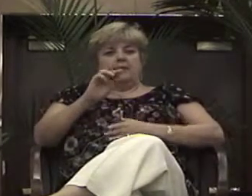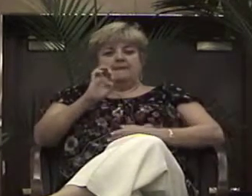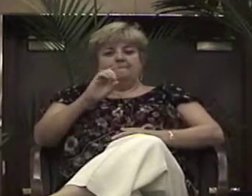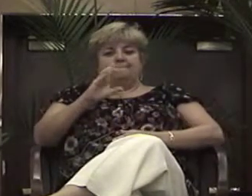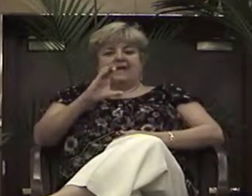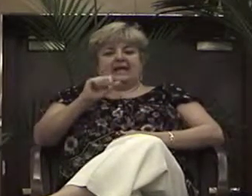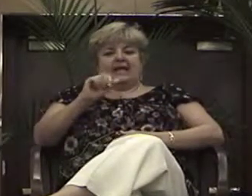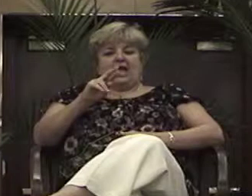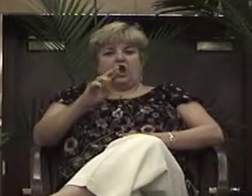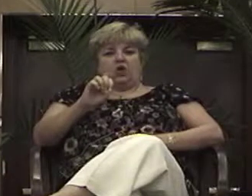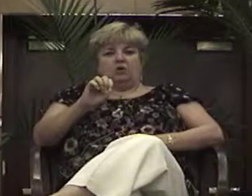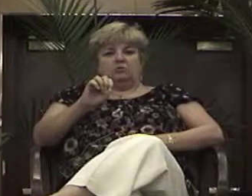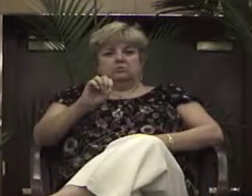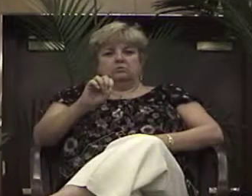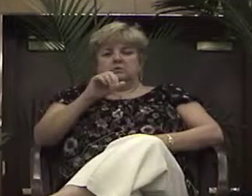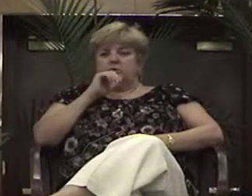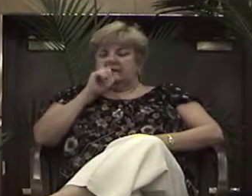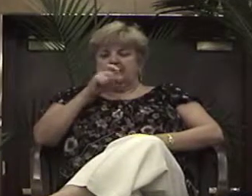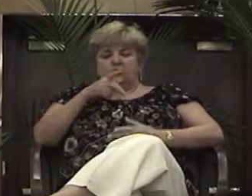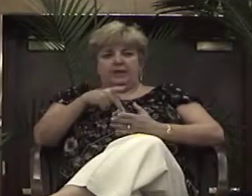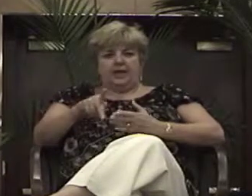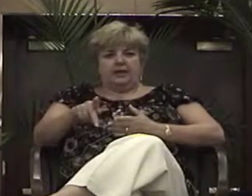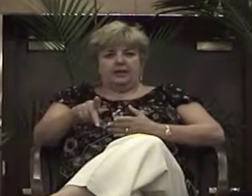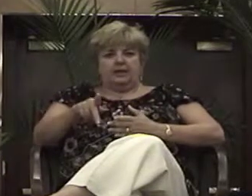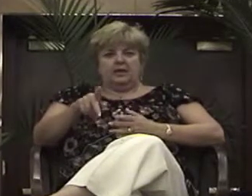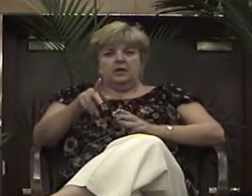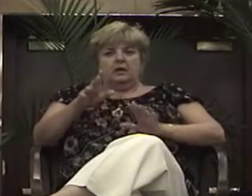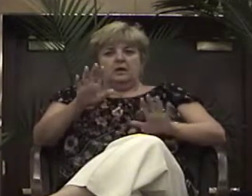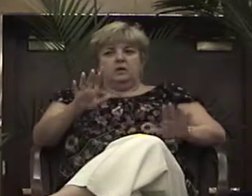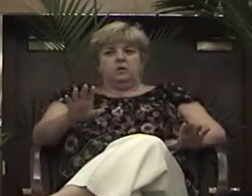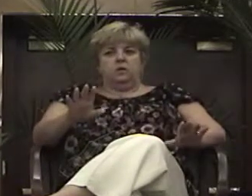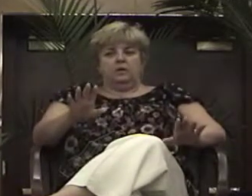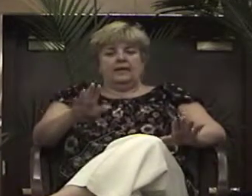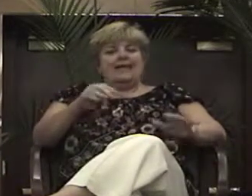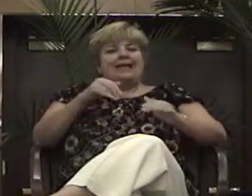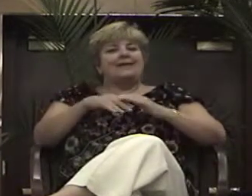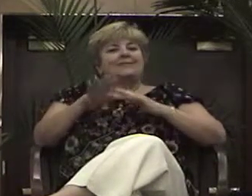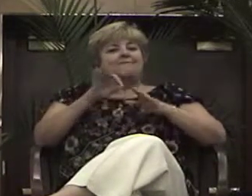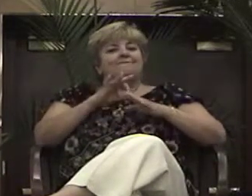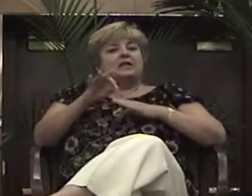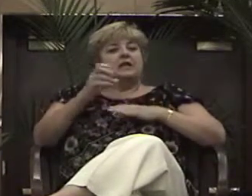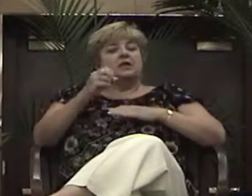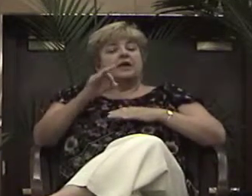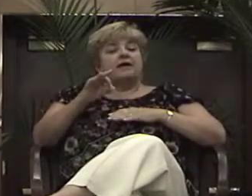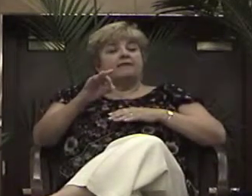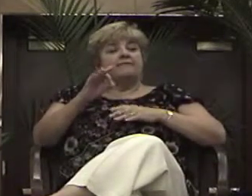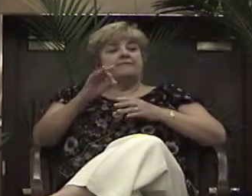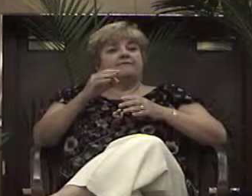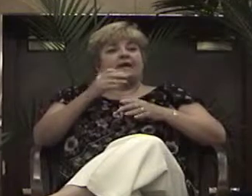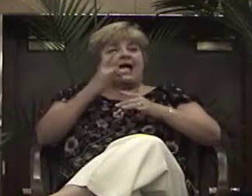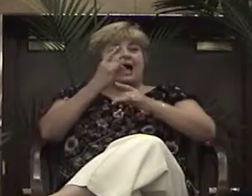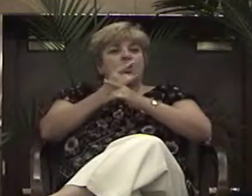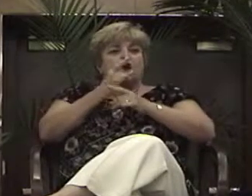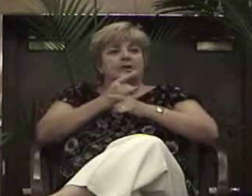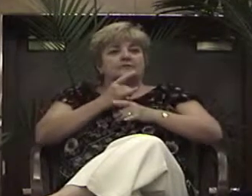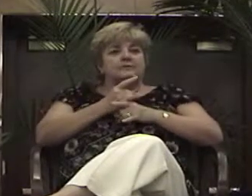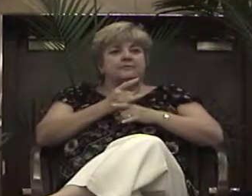nothing. In the field of alcoholism, you can be in treatments in BC for the next 30 years and you don't pay 1 penny.